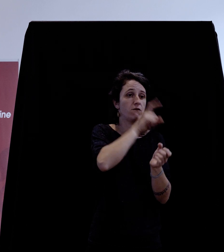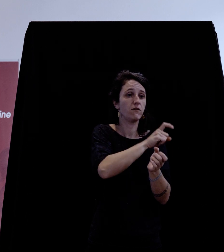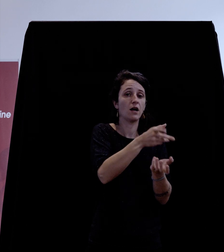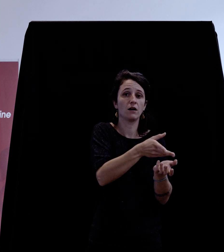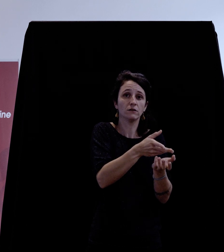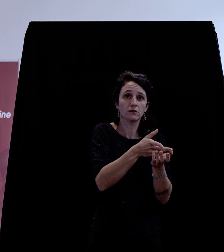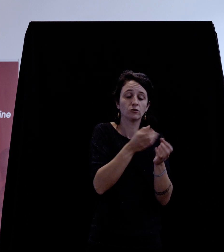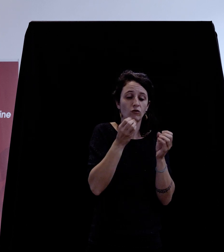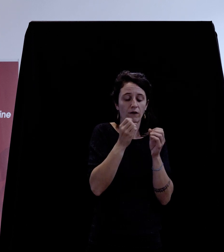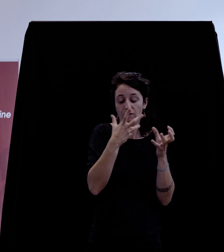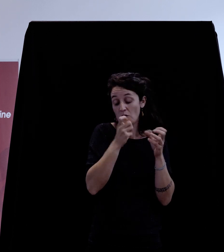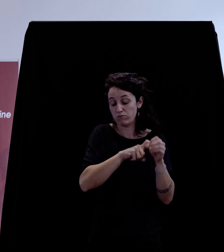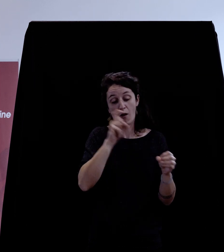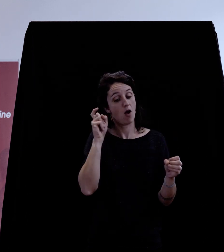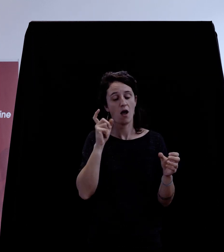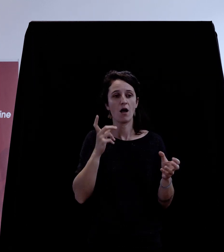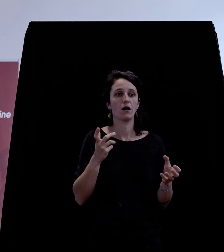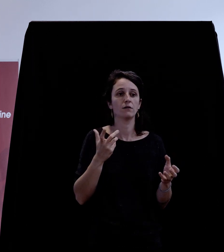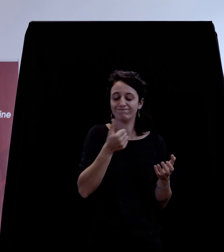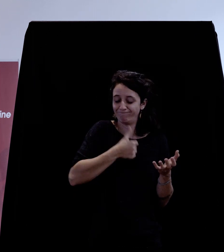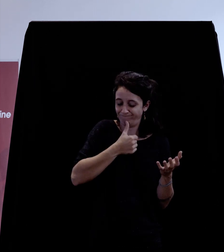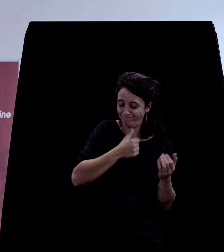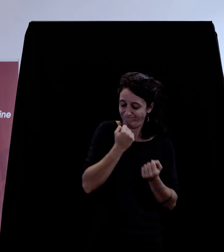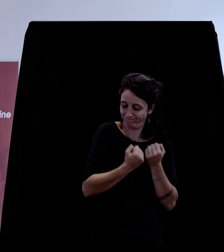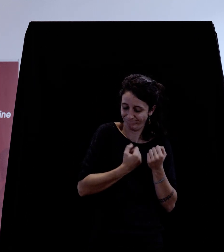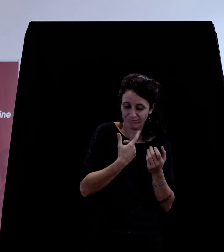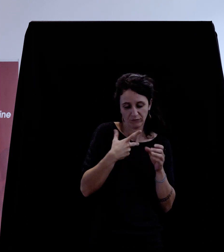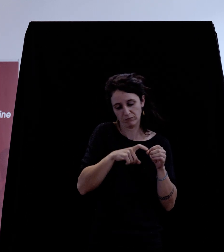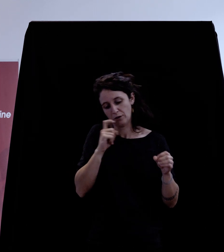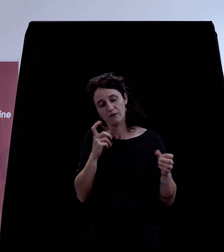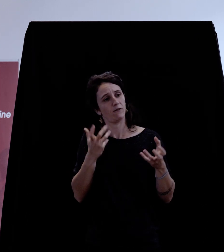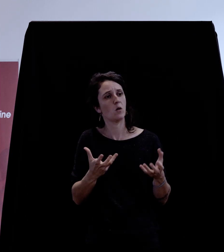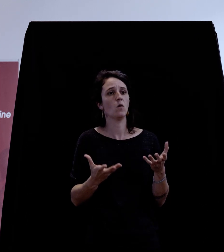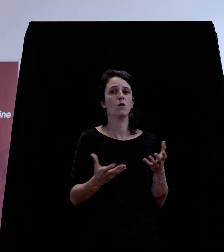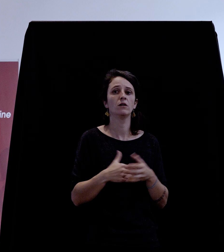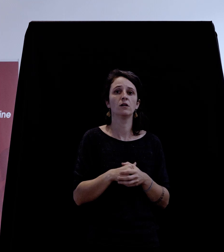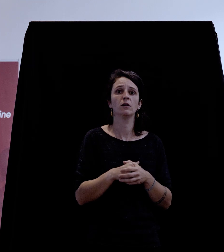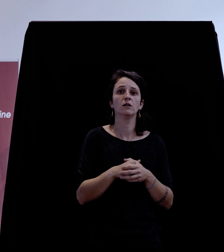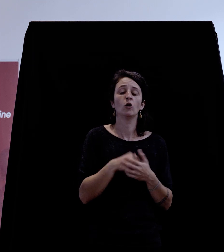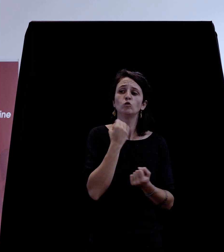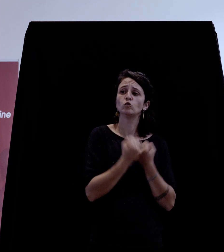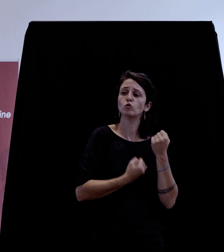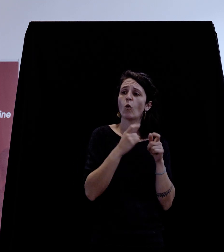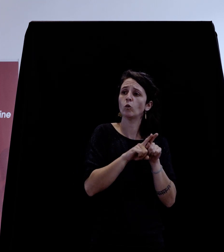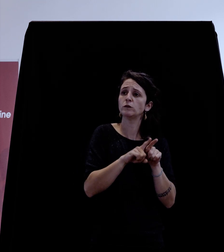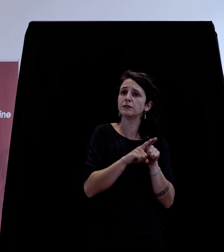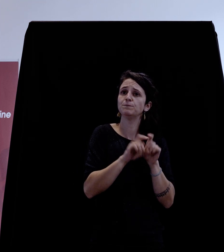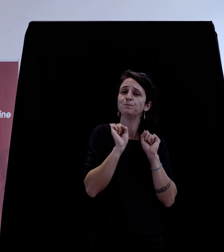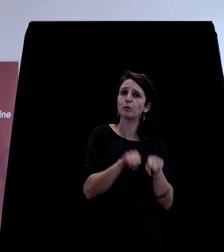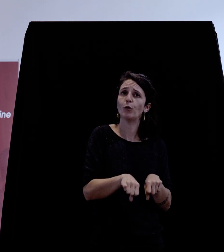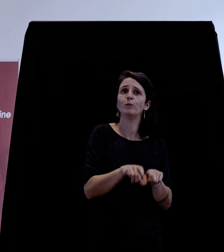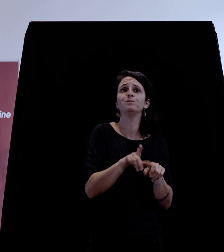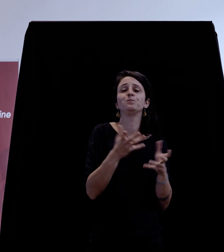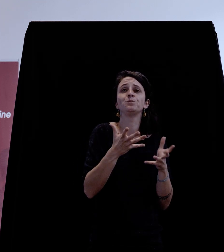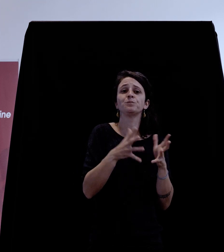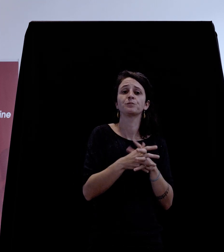Can interfere with the development of attachment and trust. So I'm in a world in which I'm experiencing all this pain and no one is paying